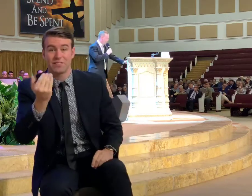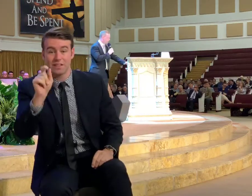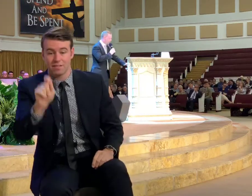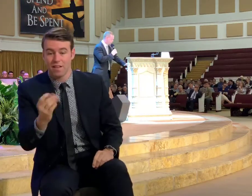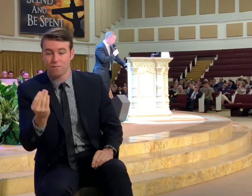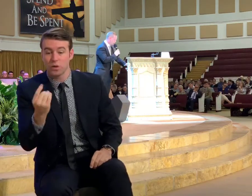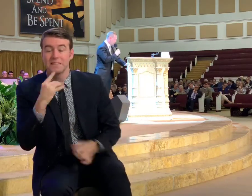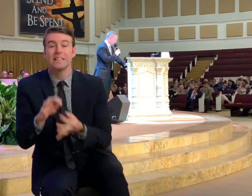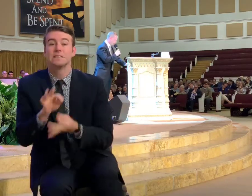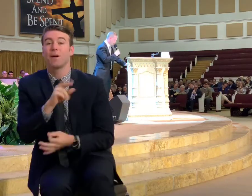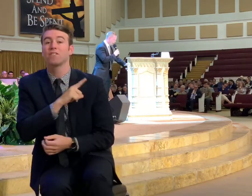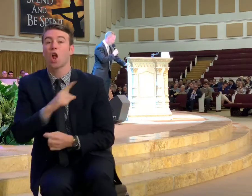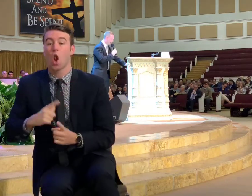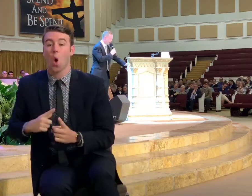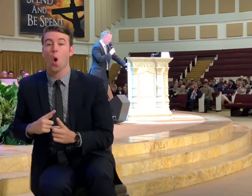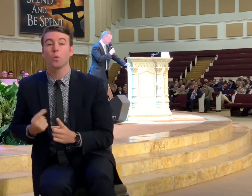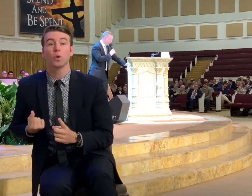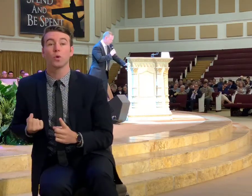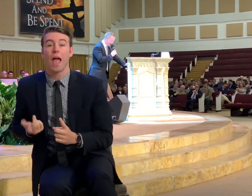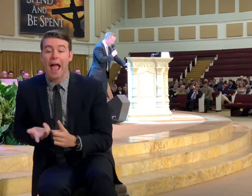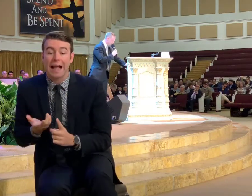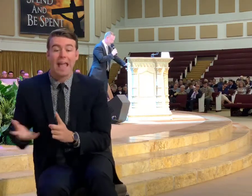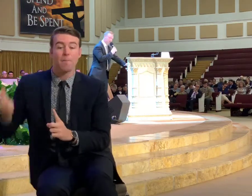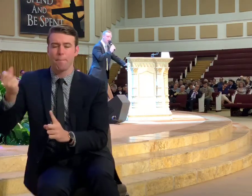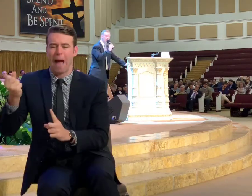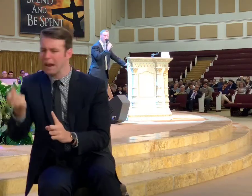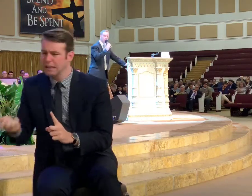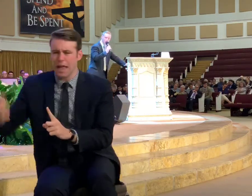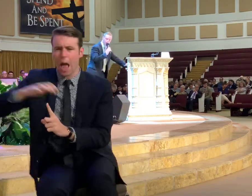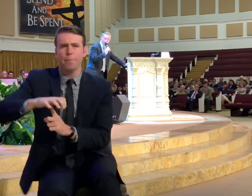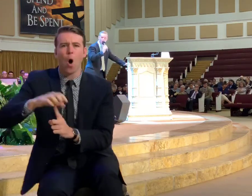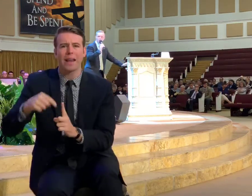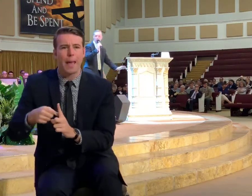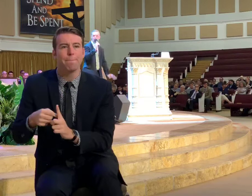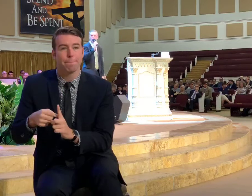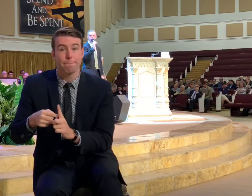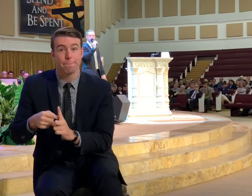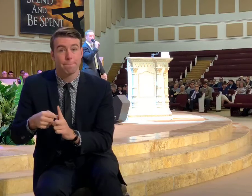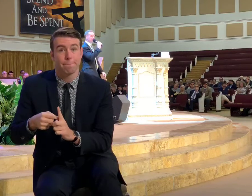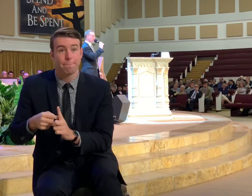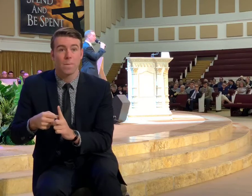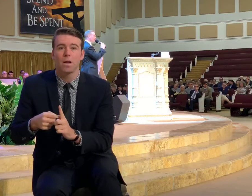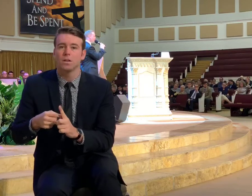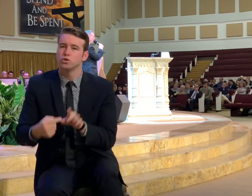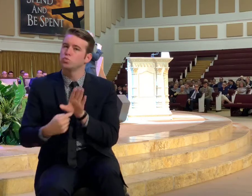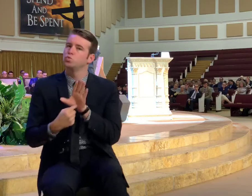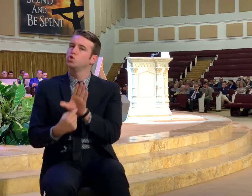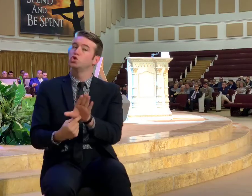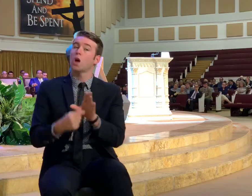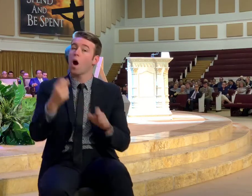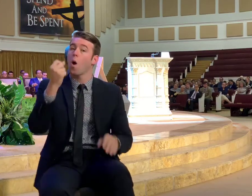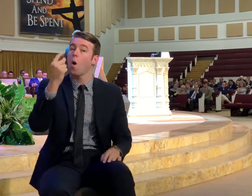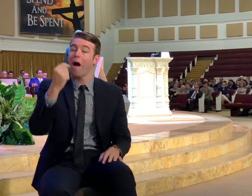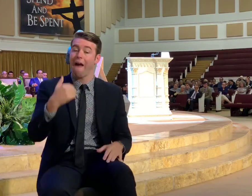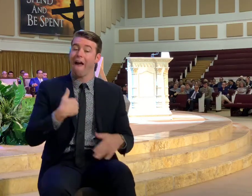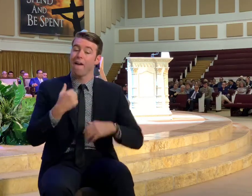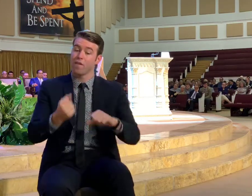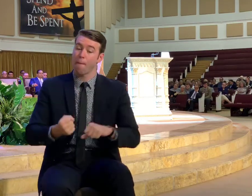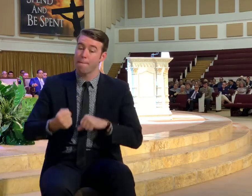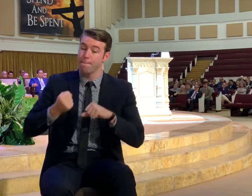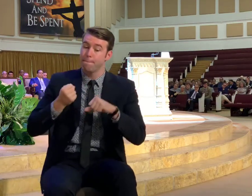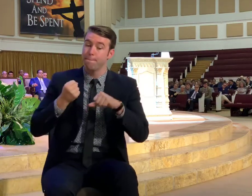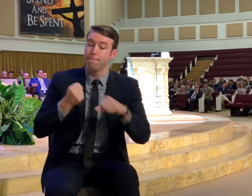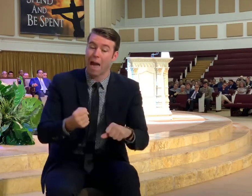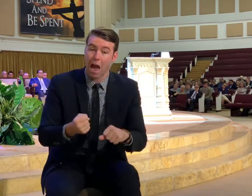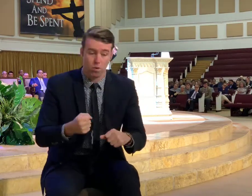14, the Spirit of the Lord came mightily upon him. Because there is a power